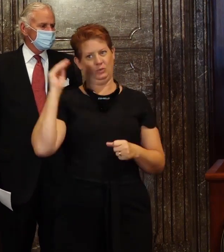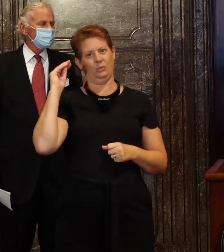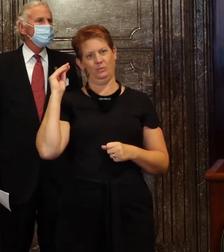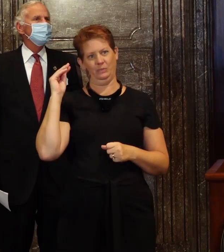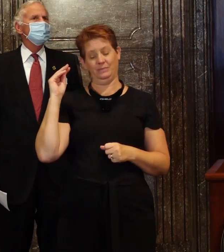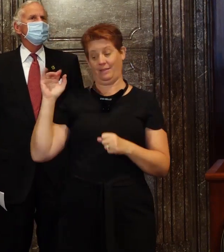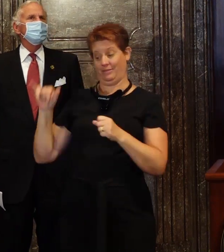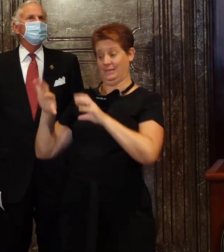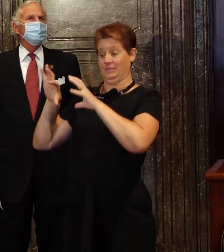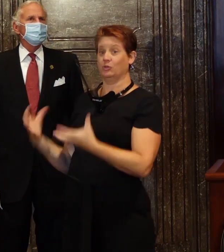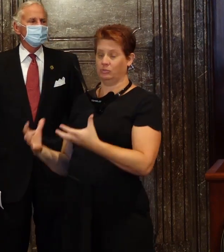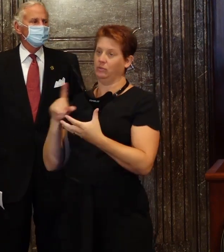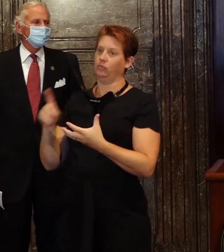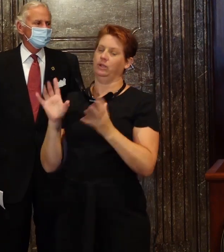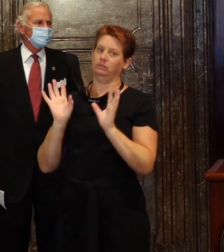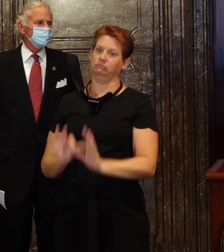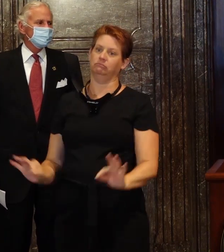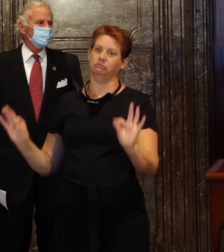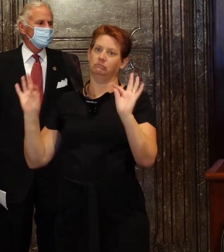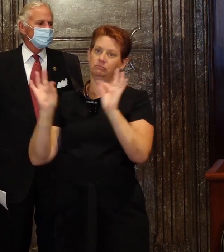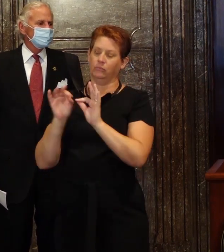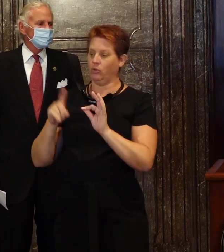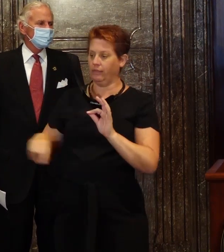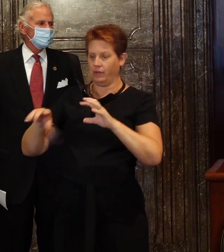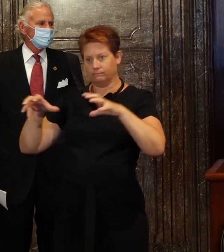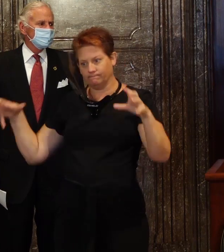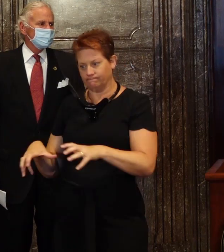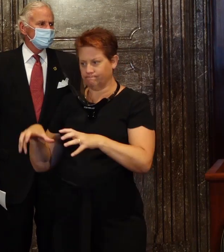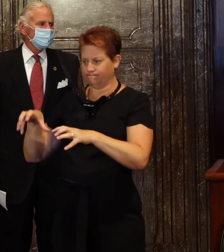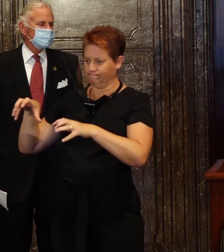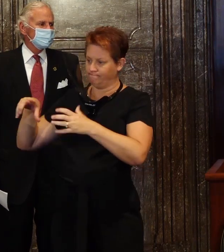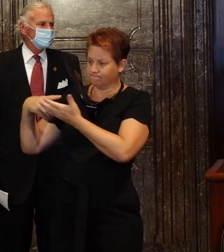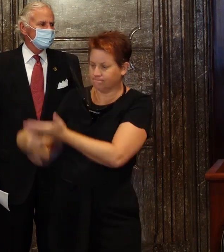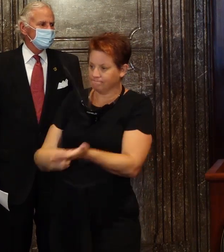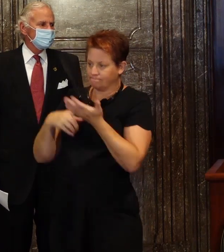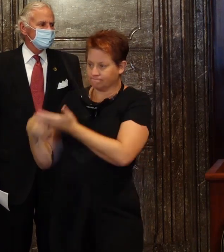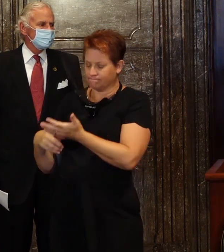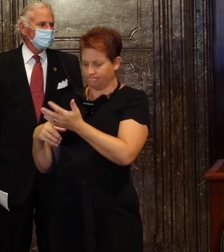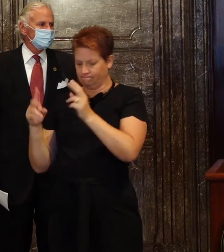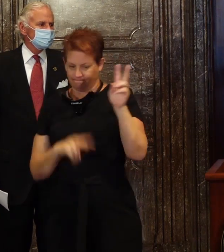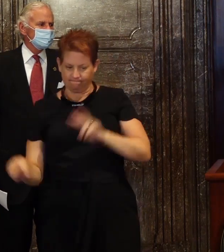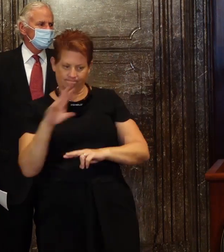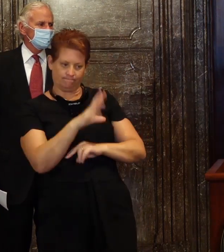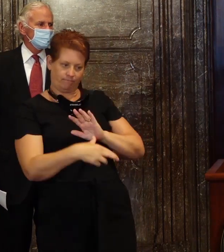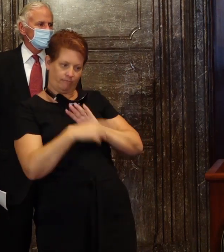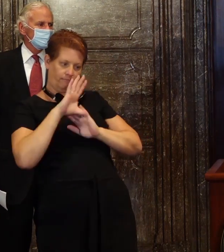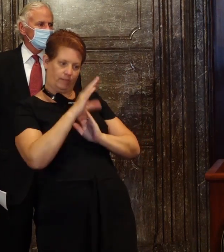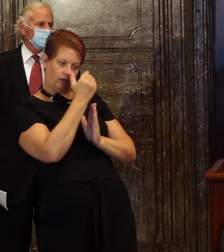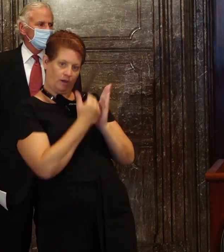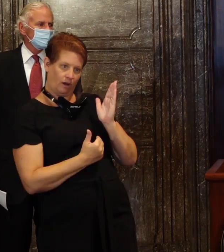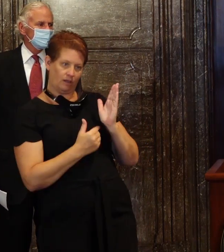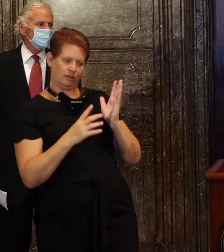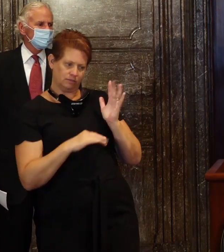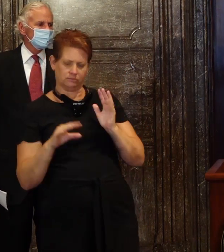task force has been instrumental in coming together to work to look at the guidelines DHEC is providing. Members who are